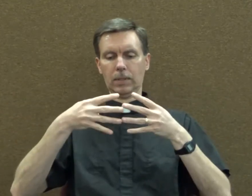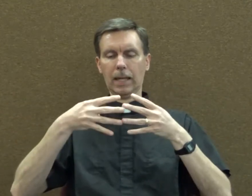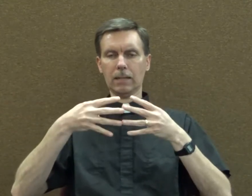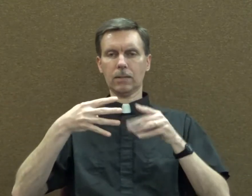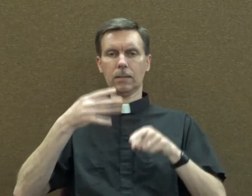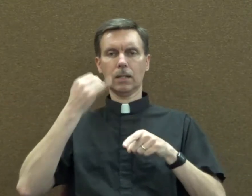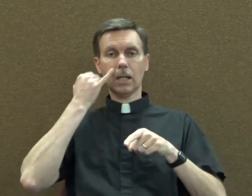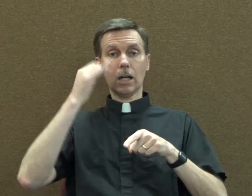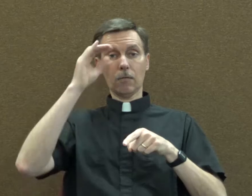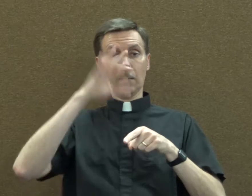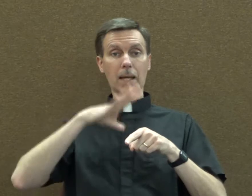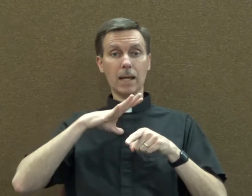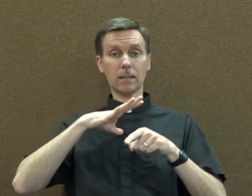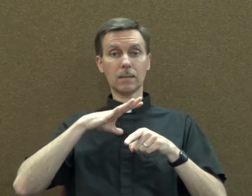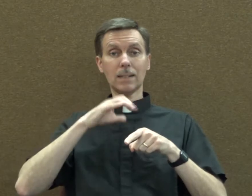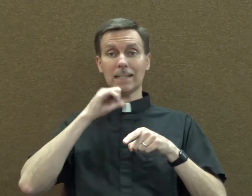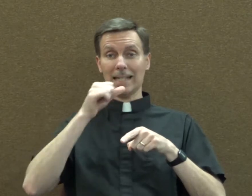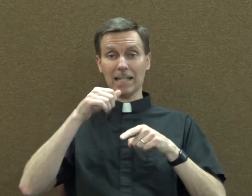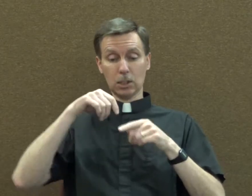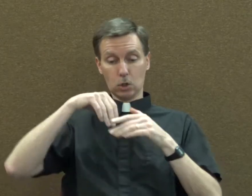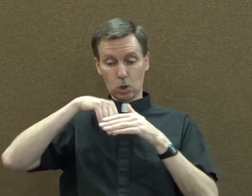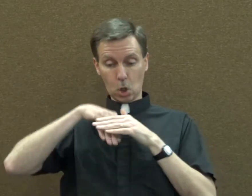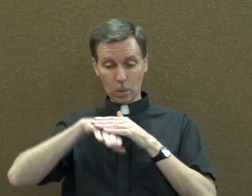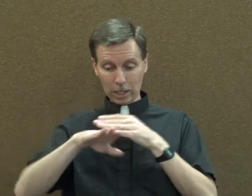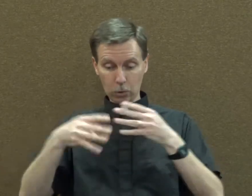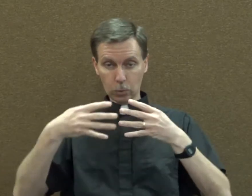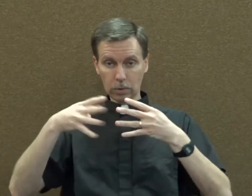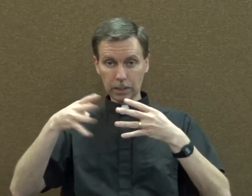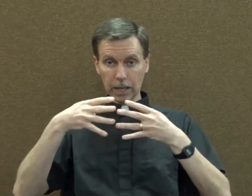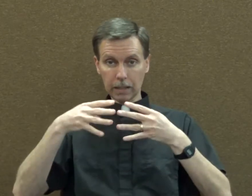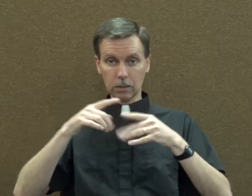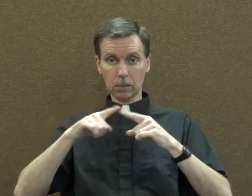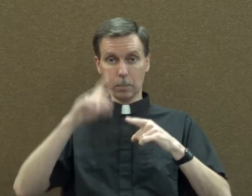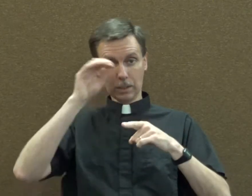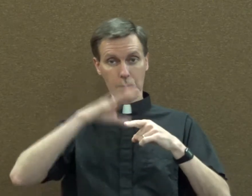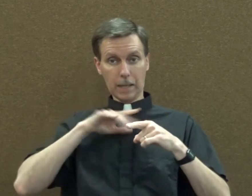gate. If a man doesn't go in through the gate, but the man